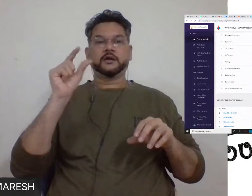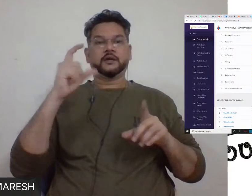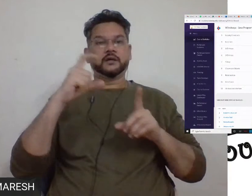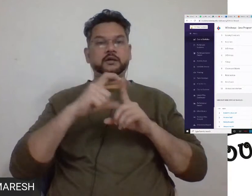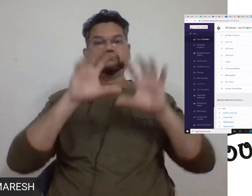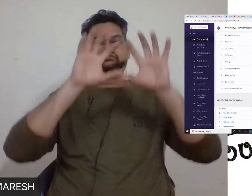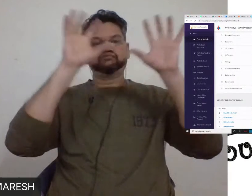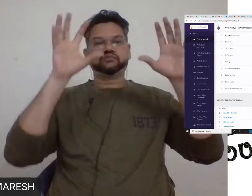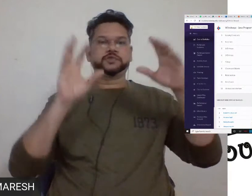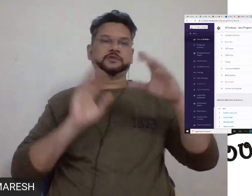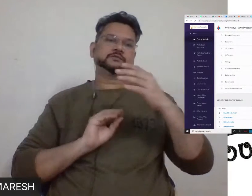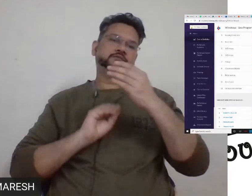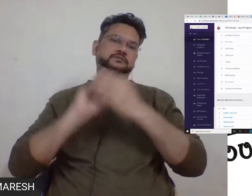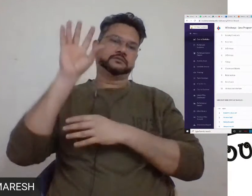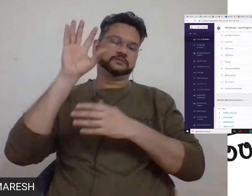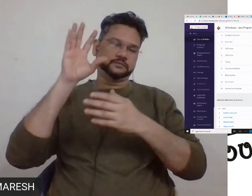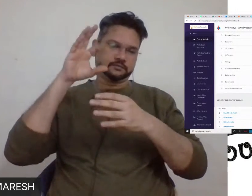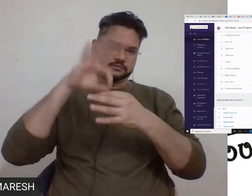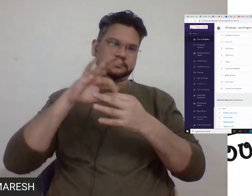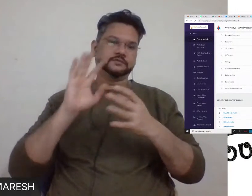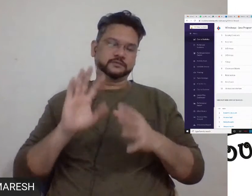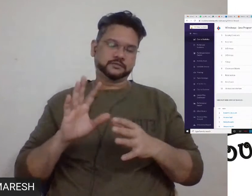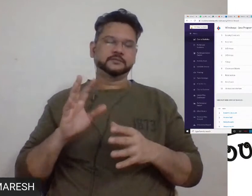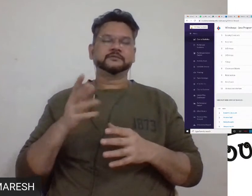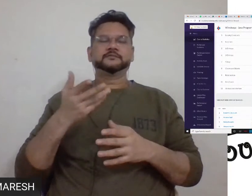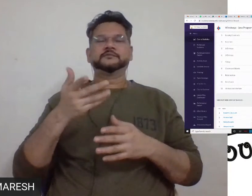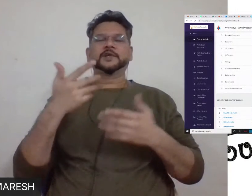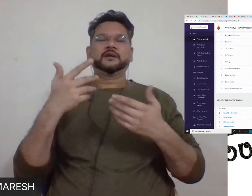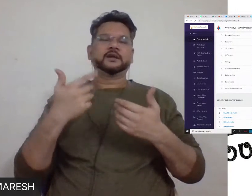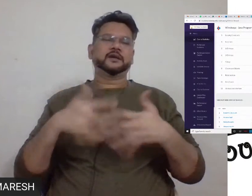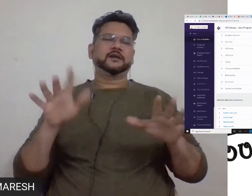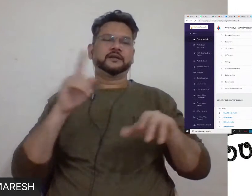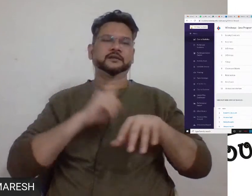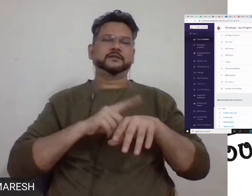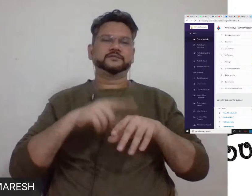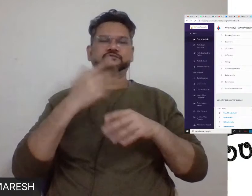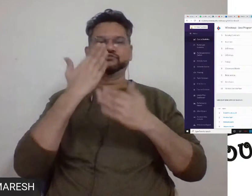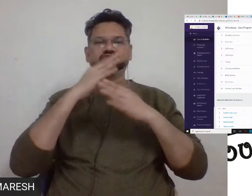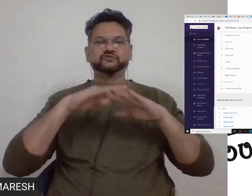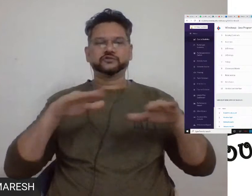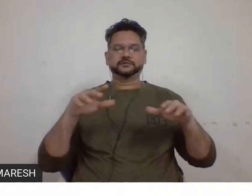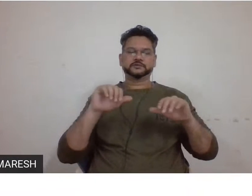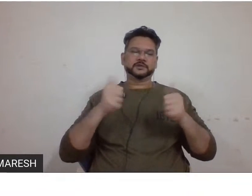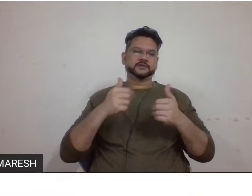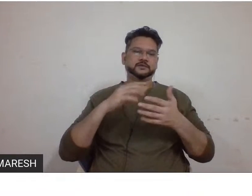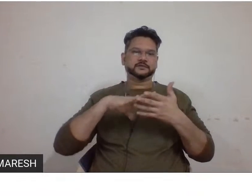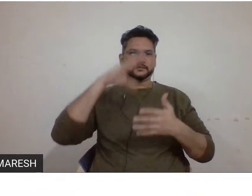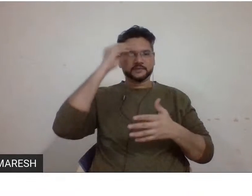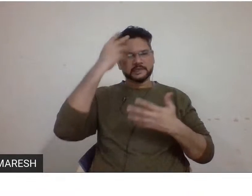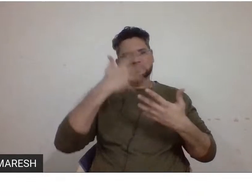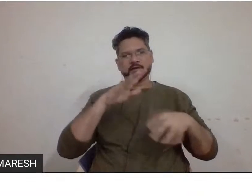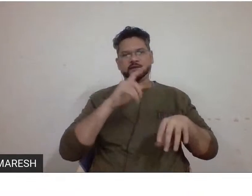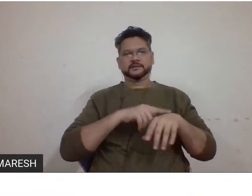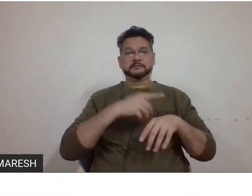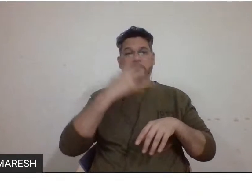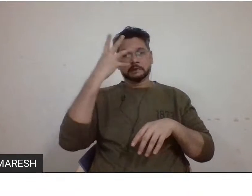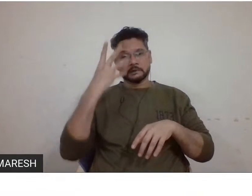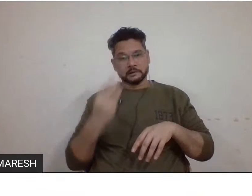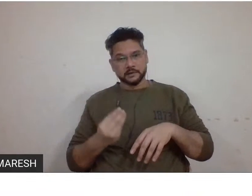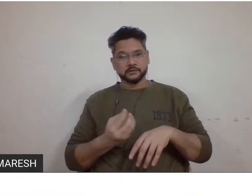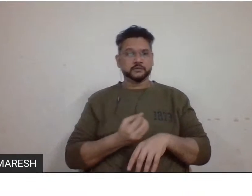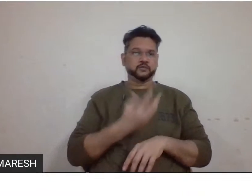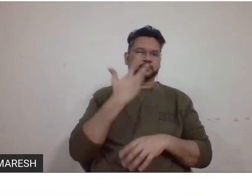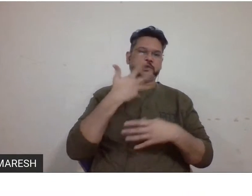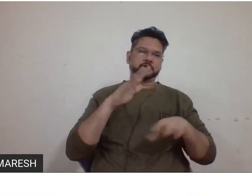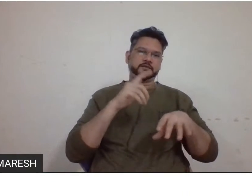students learn in the night also, right? So what I'll do is I'll stop here, and probably open up for